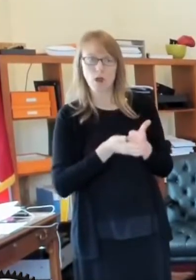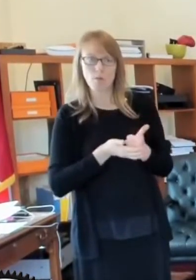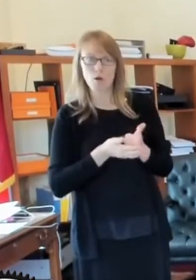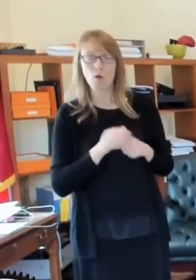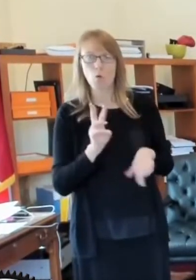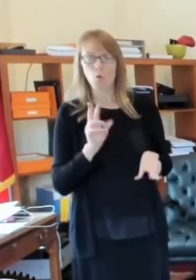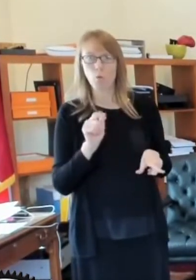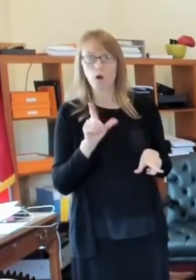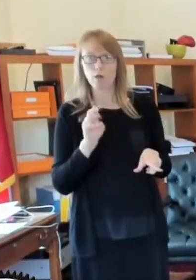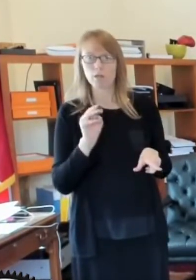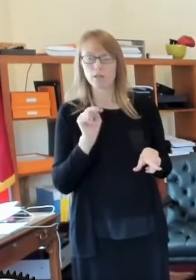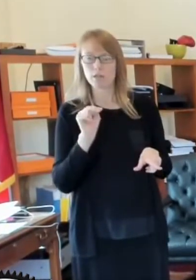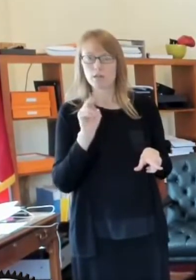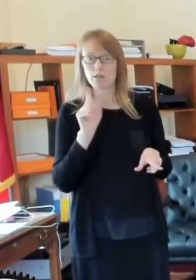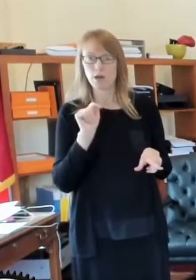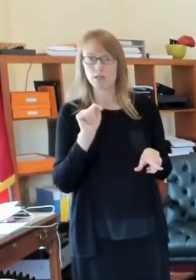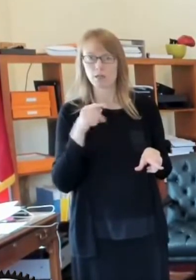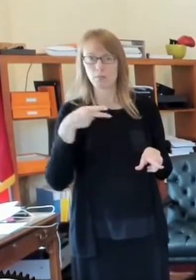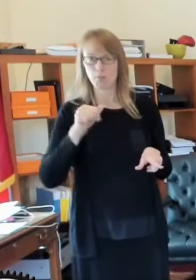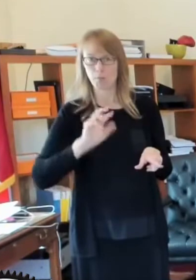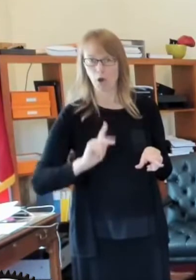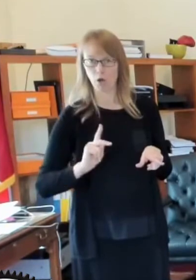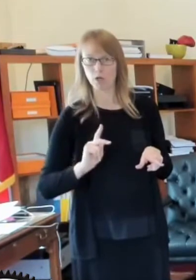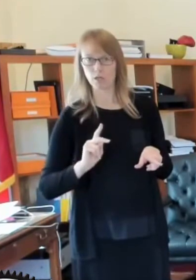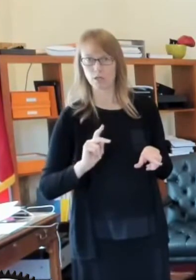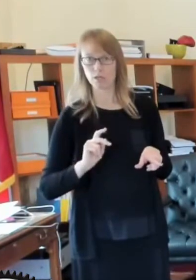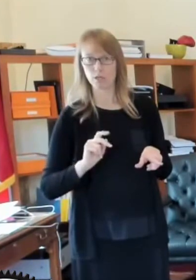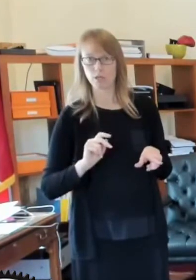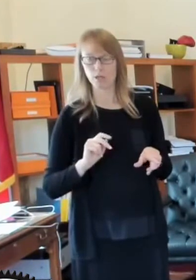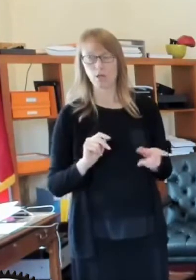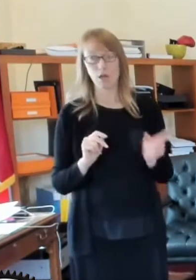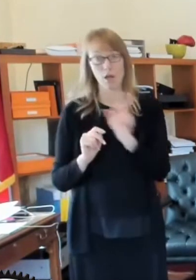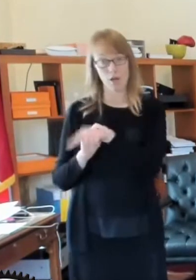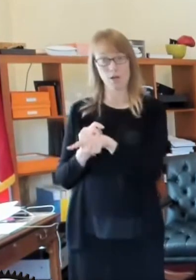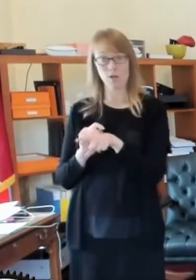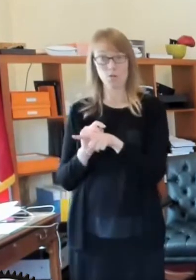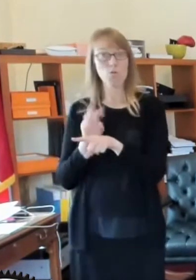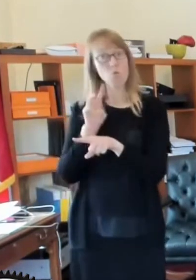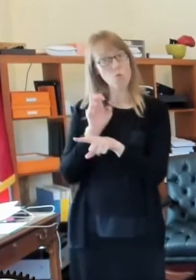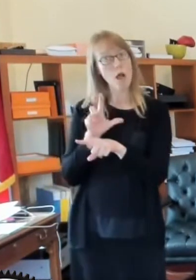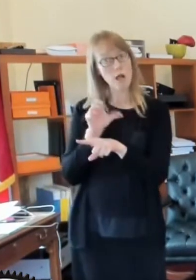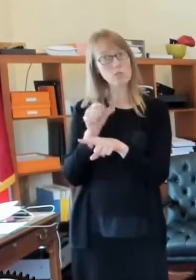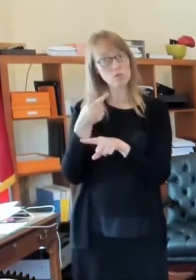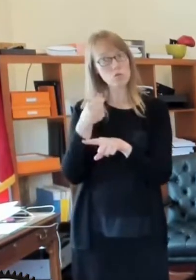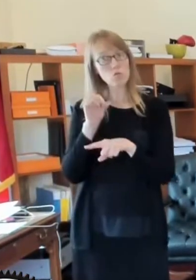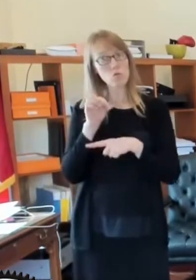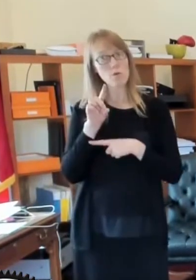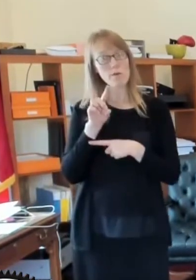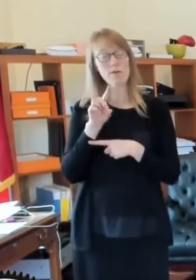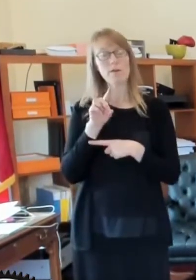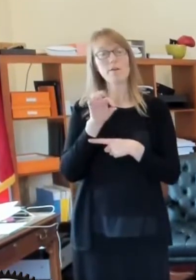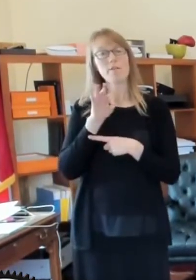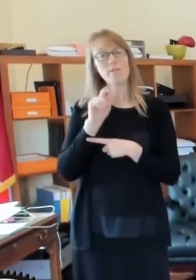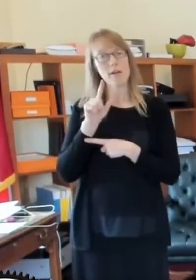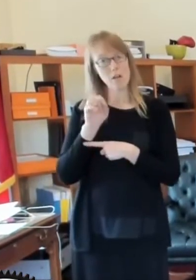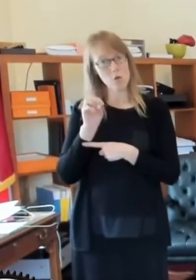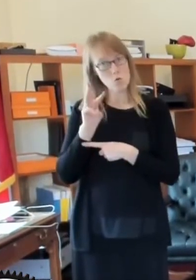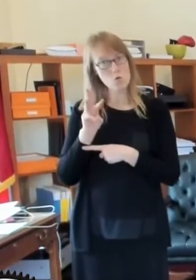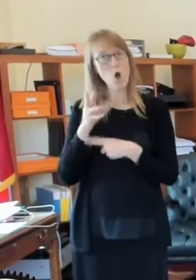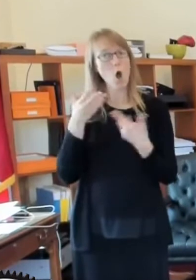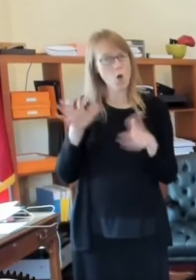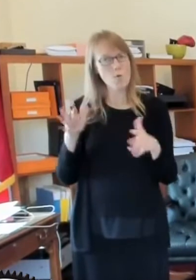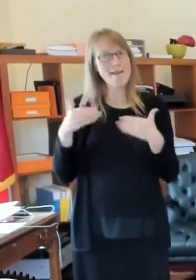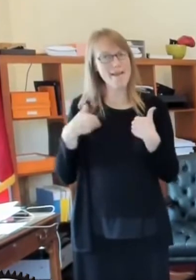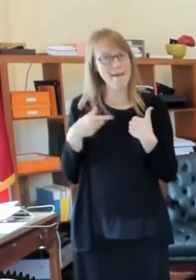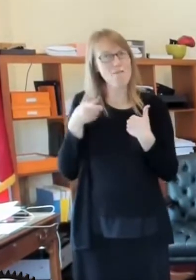You know that we already have Cure Violence operating, I think, in a section of Wells Goodfellow, Hamilton Heights neighborhood areas.